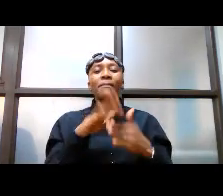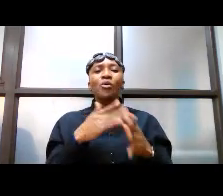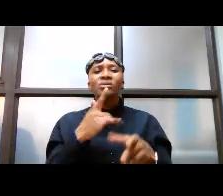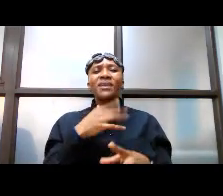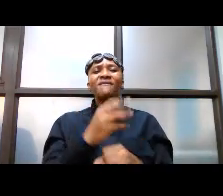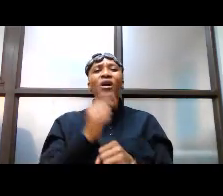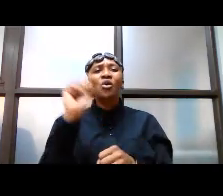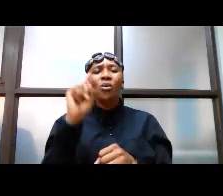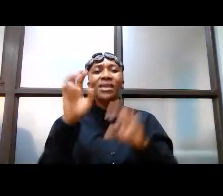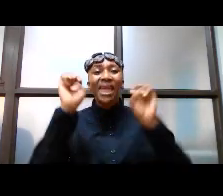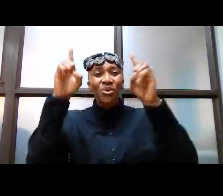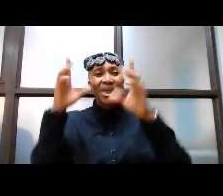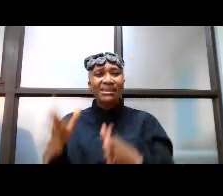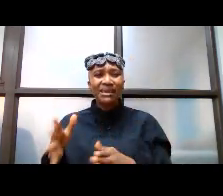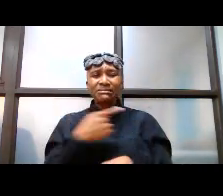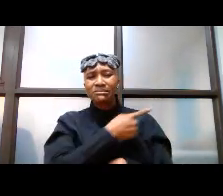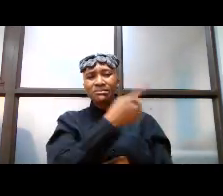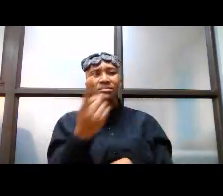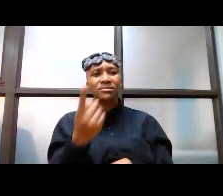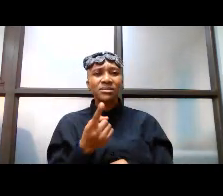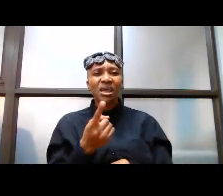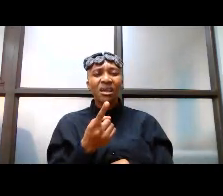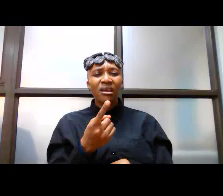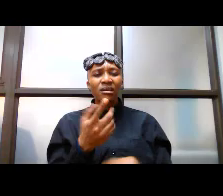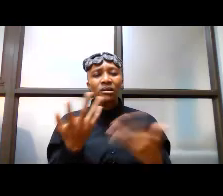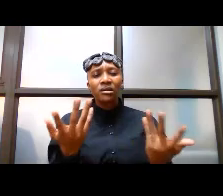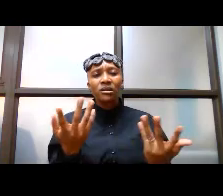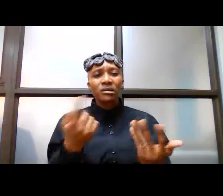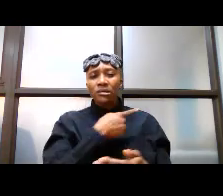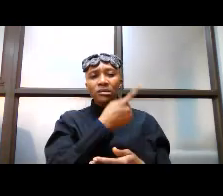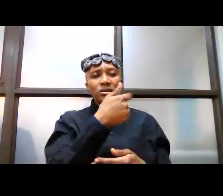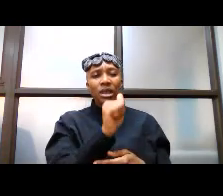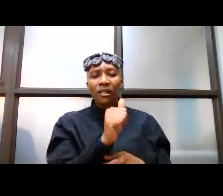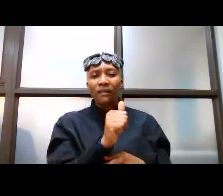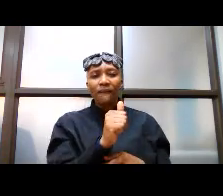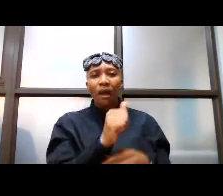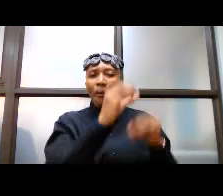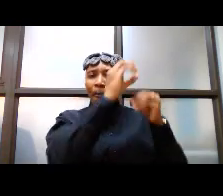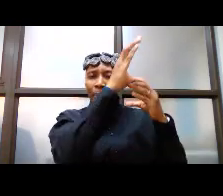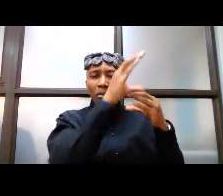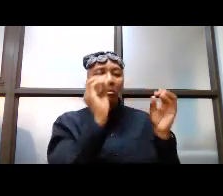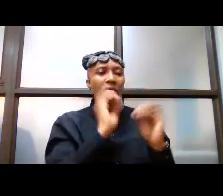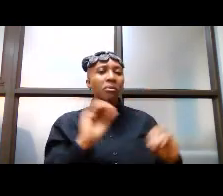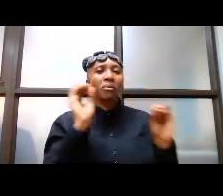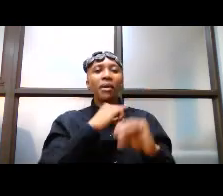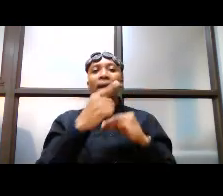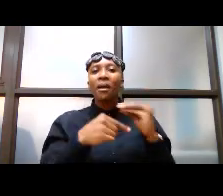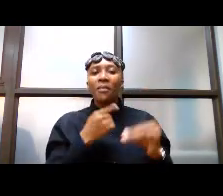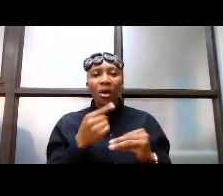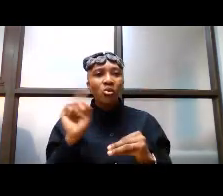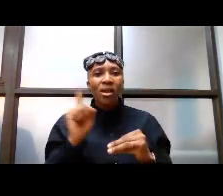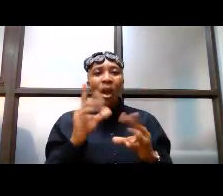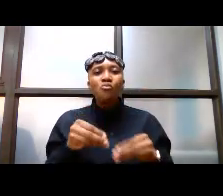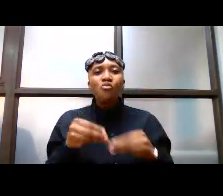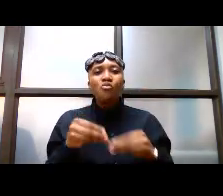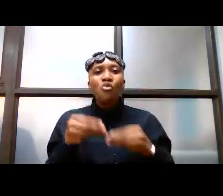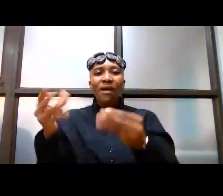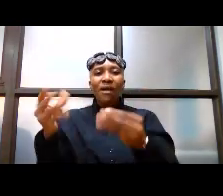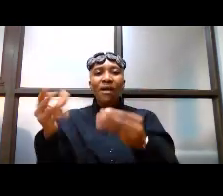not they don't really know the provisions of inclusive education. Yes, they do know about